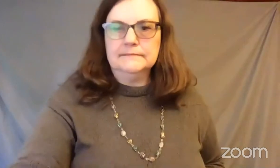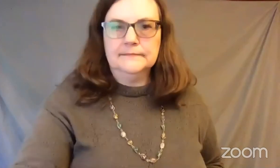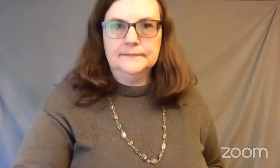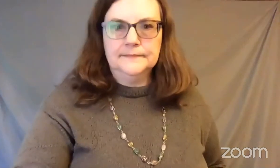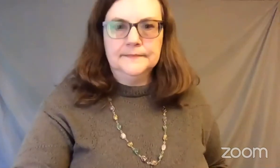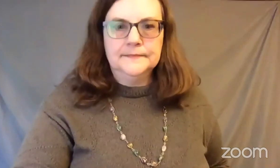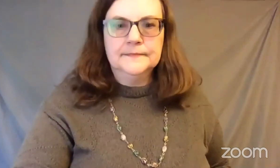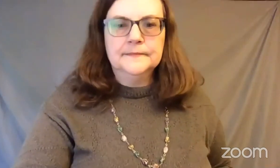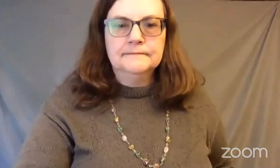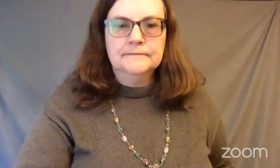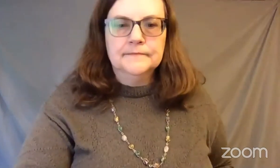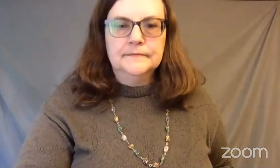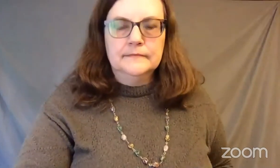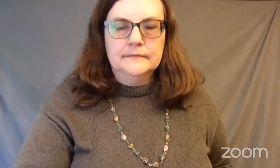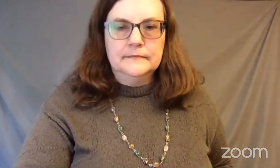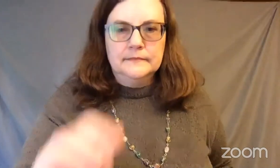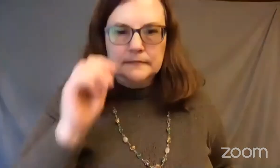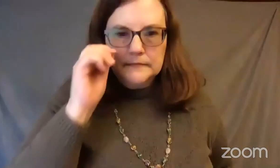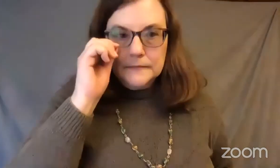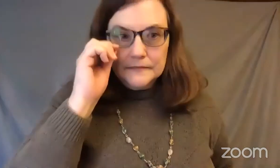interactions from a variety of different contexts.